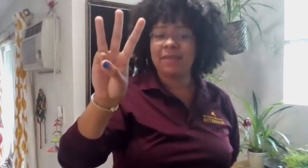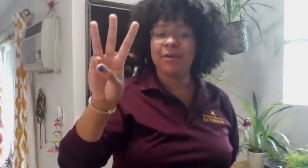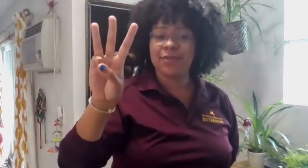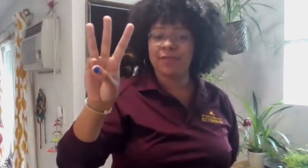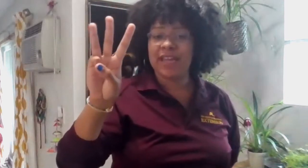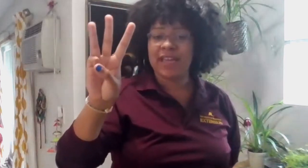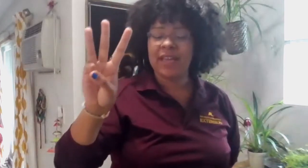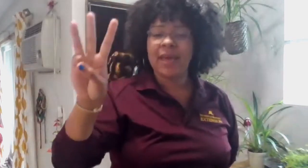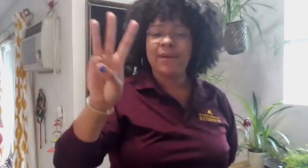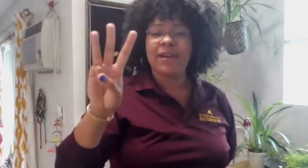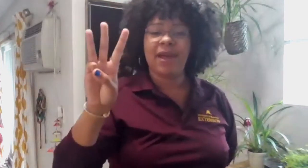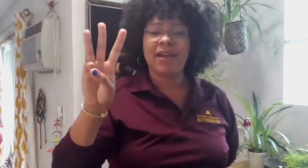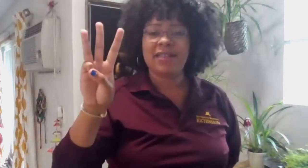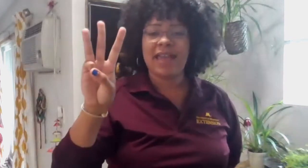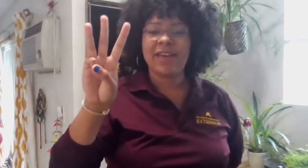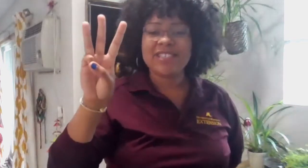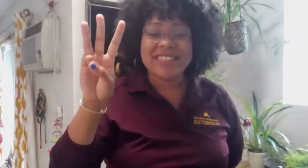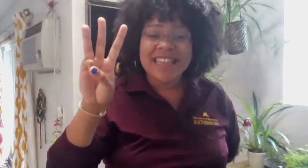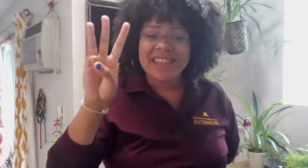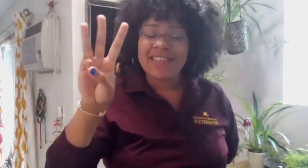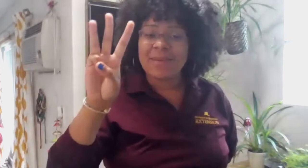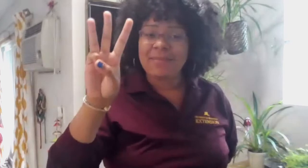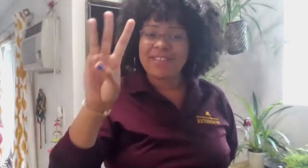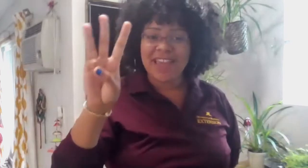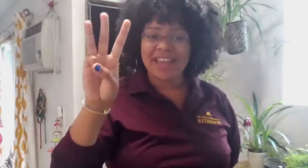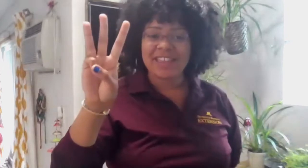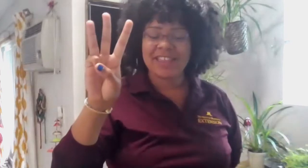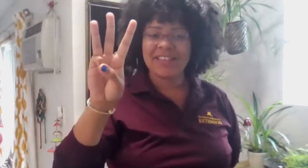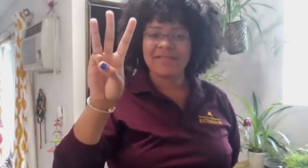number three, but in American Sign Language, this is the number six.